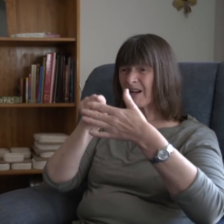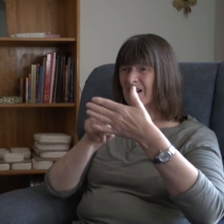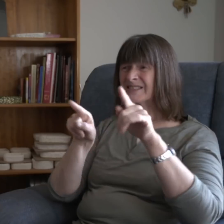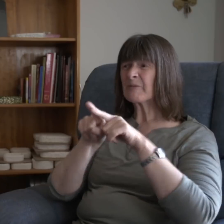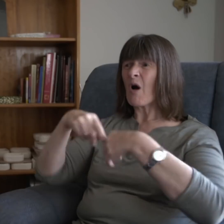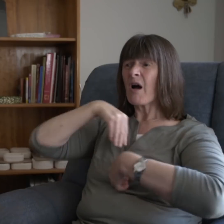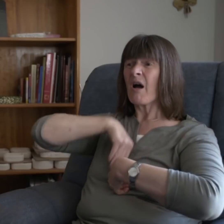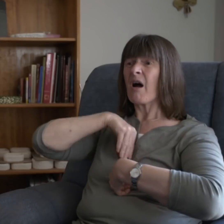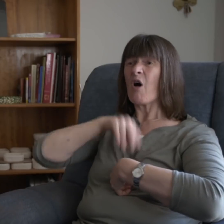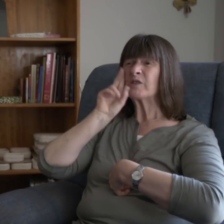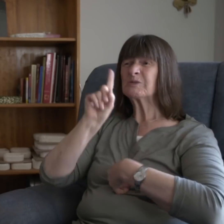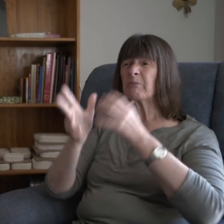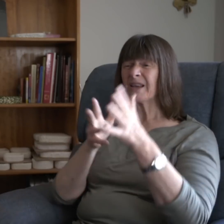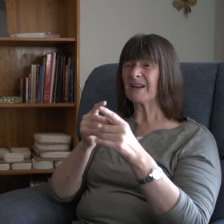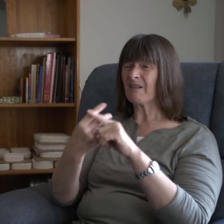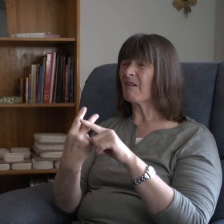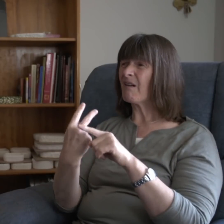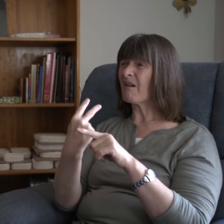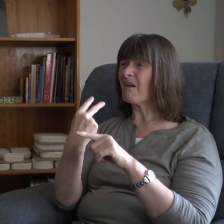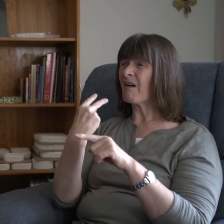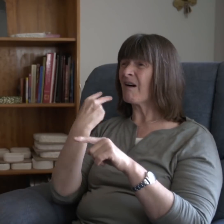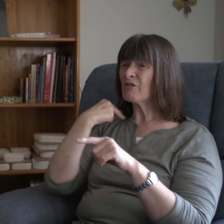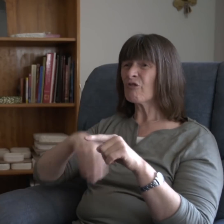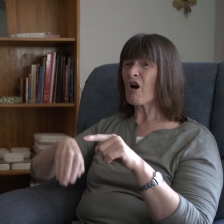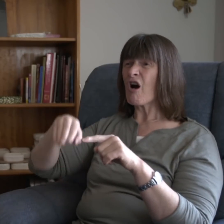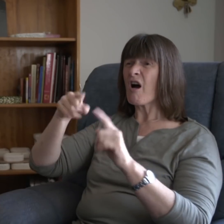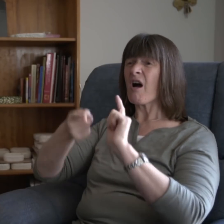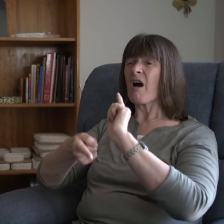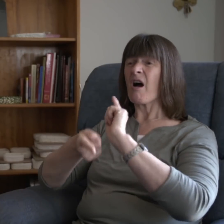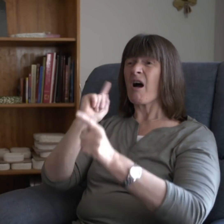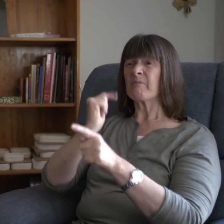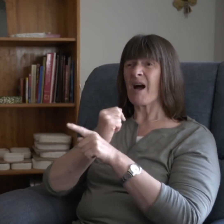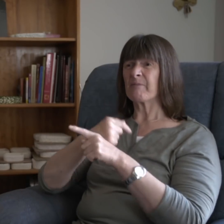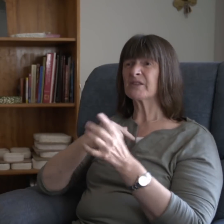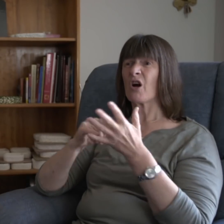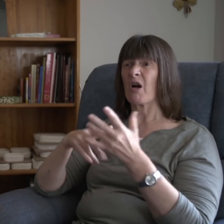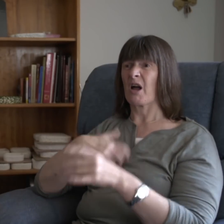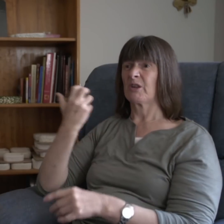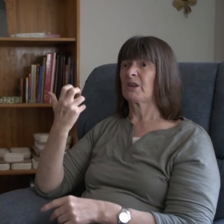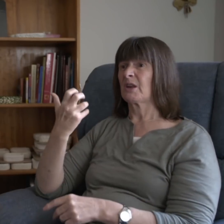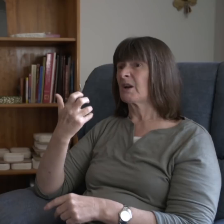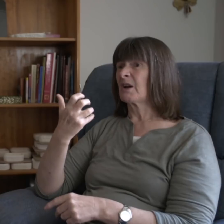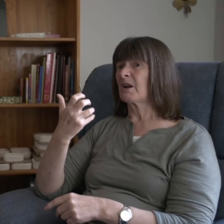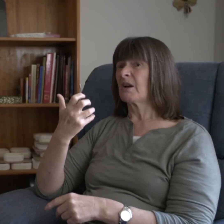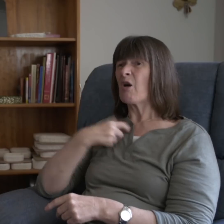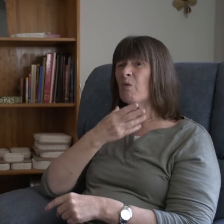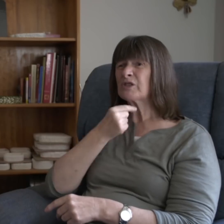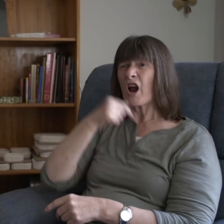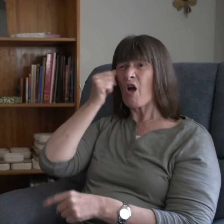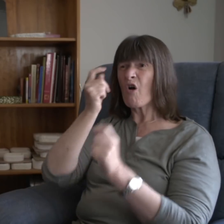read over, and it was the same troubles and symptoms that I'd been having. And it made me really angry because